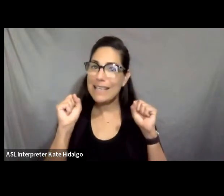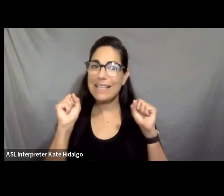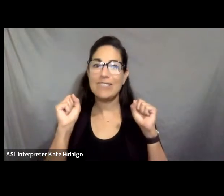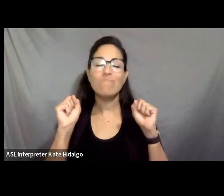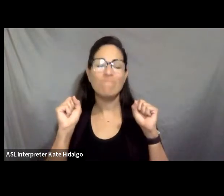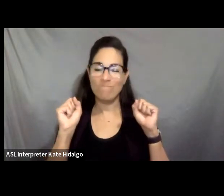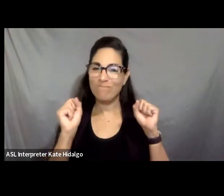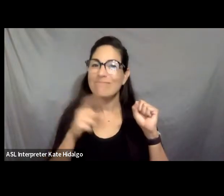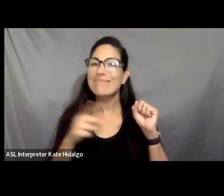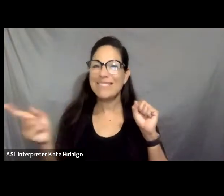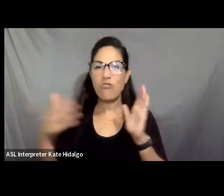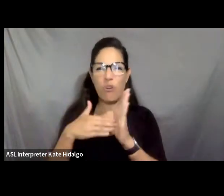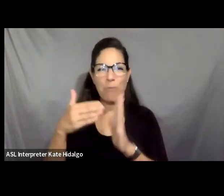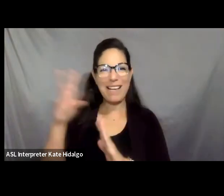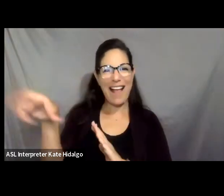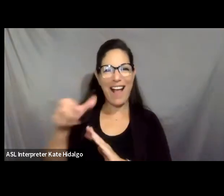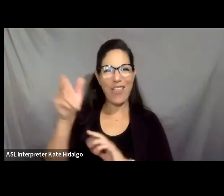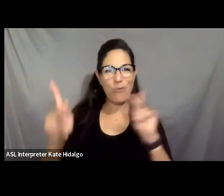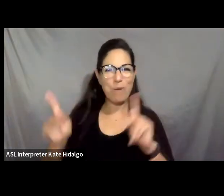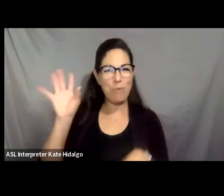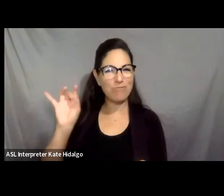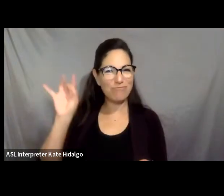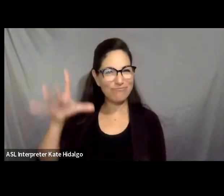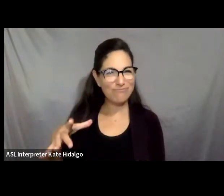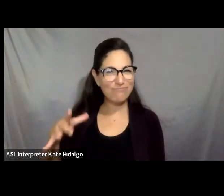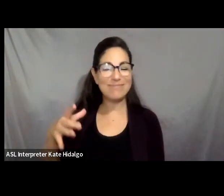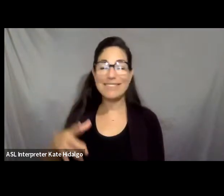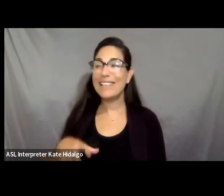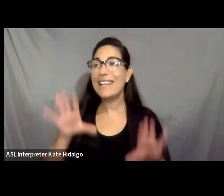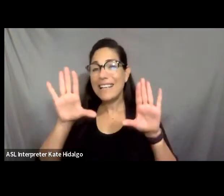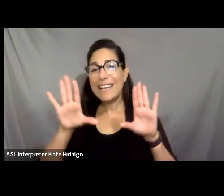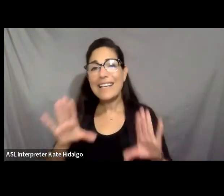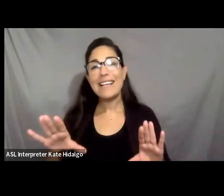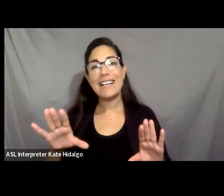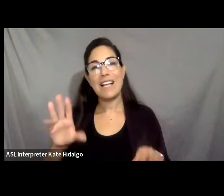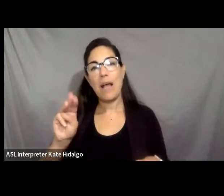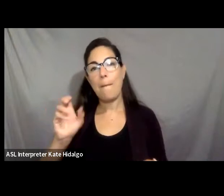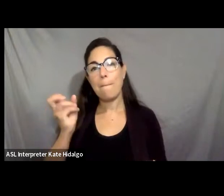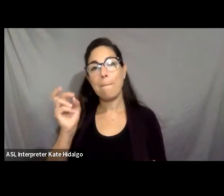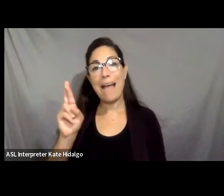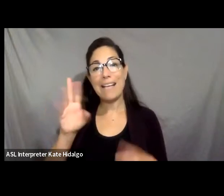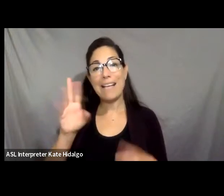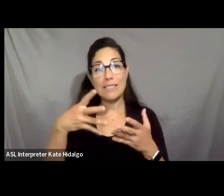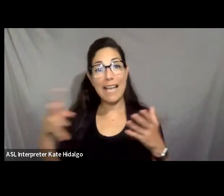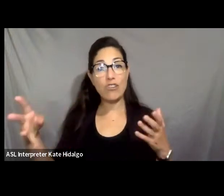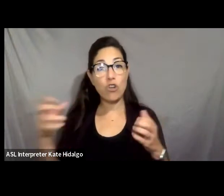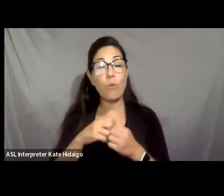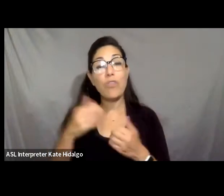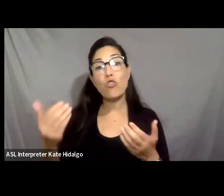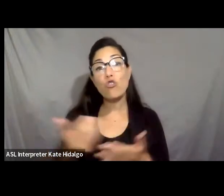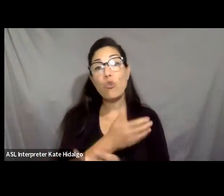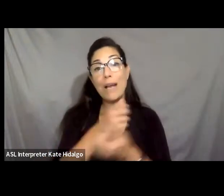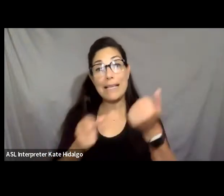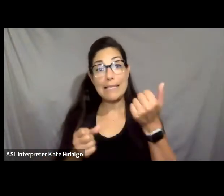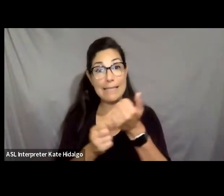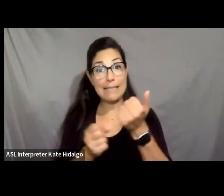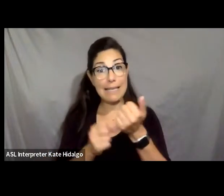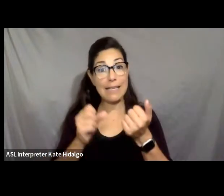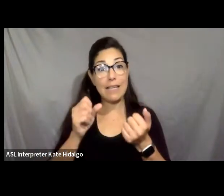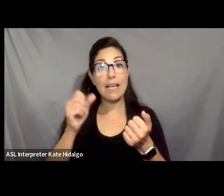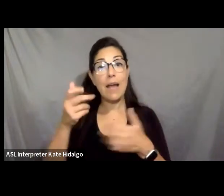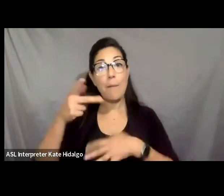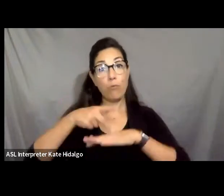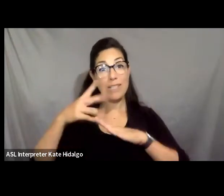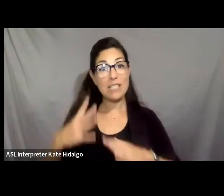my colleagues have already said, just being able to have such an outstanding master schedule, especially with a new assistant principal in that role. We've